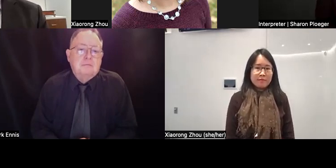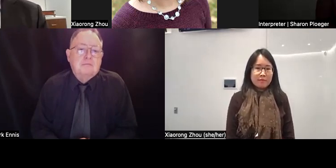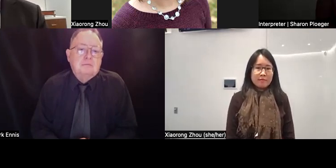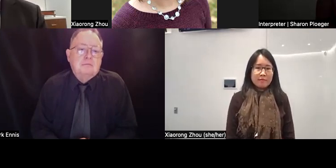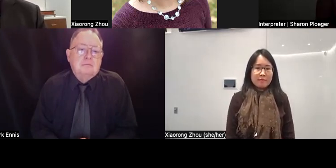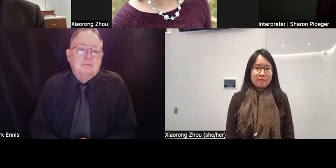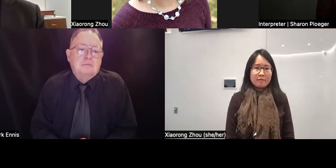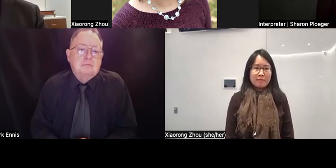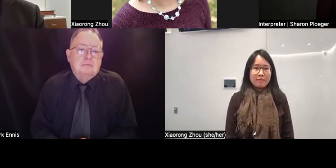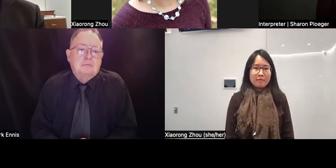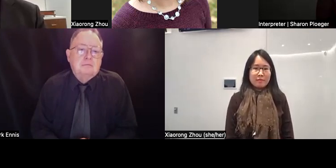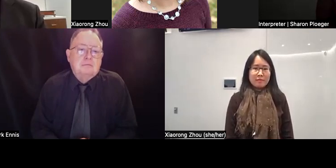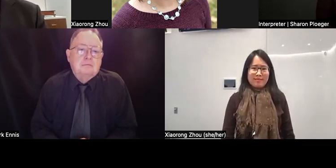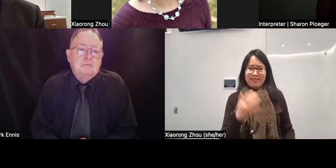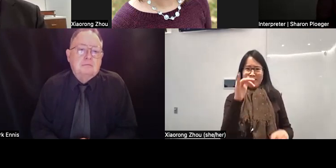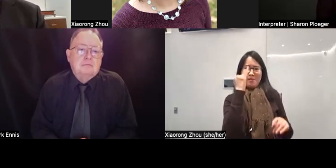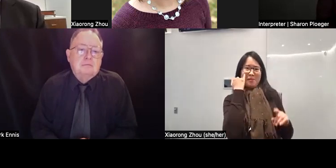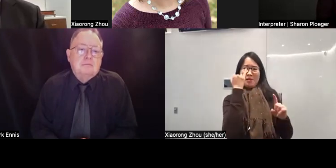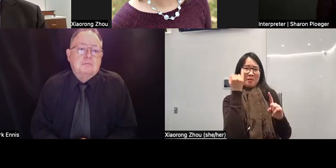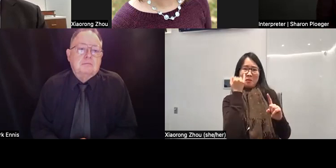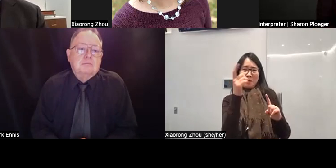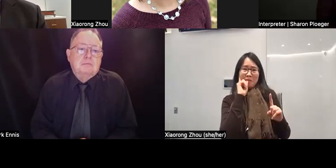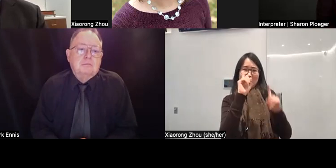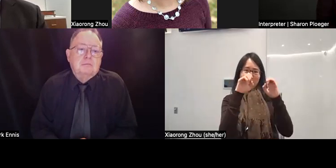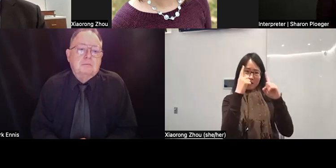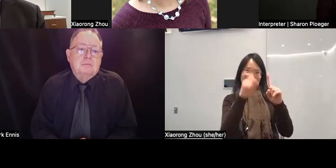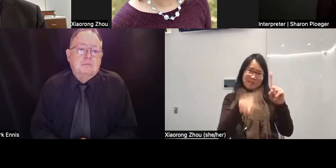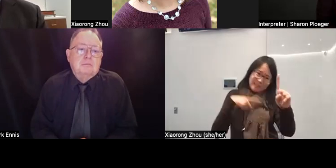curriculum. And so having to integrate the two of them.